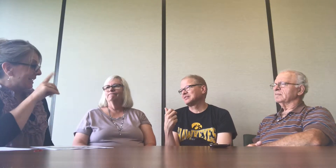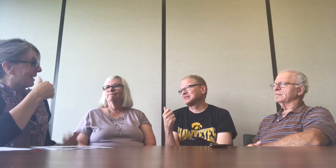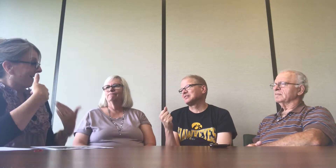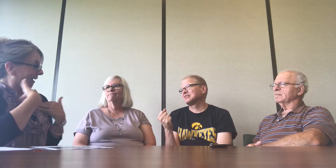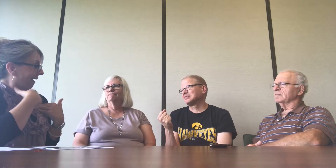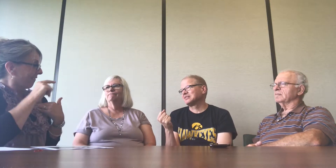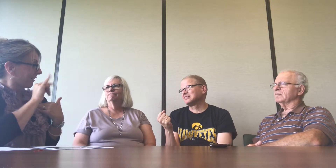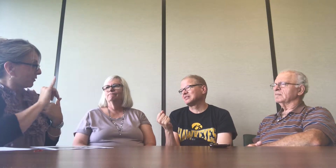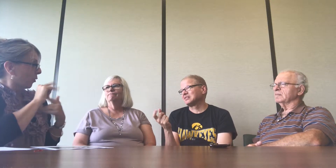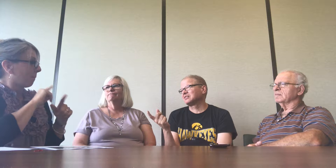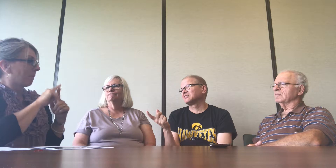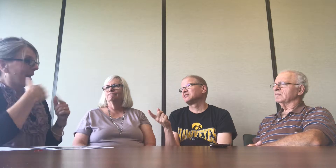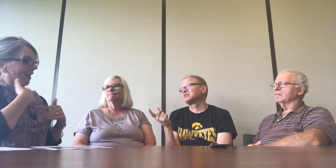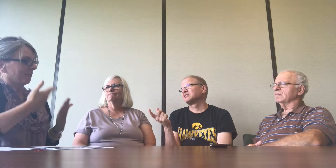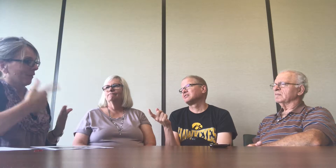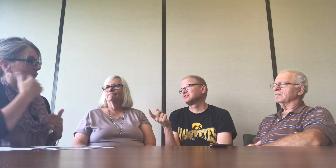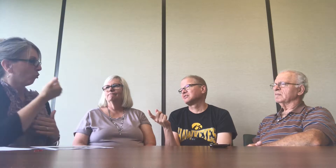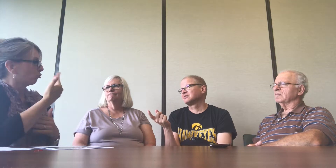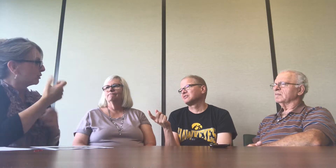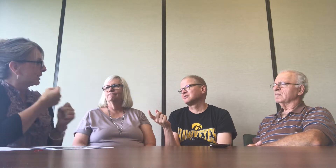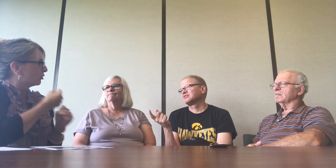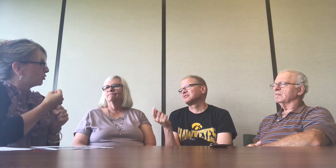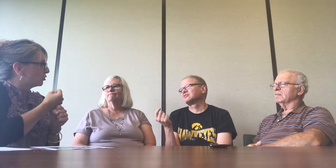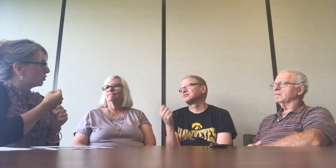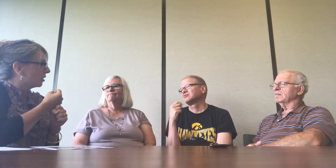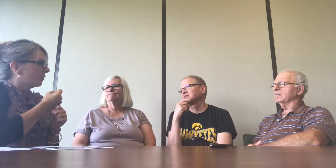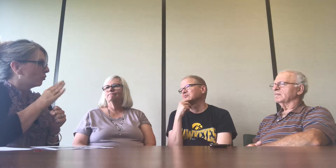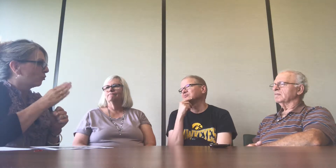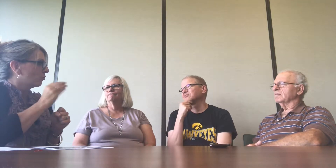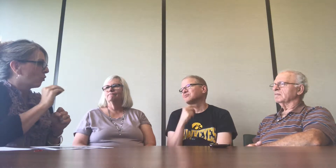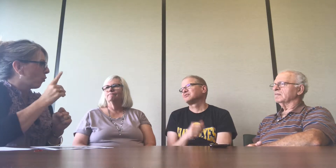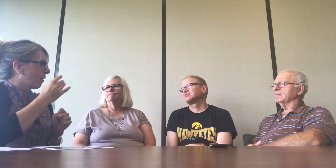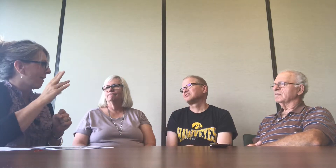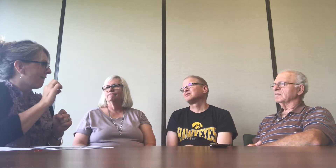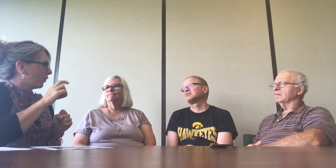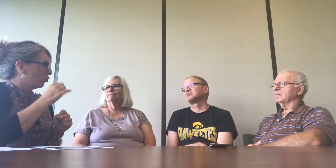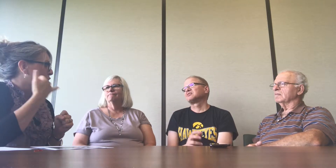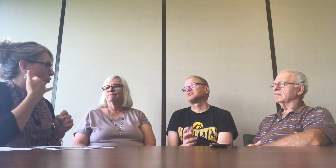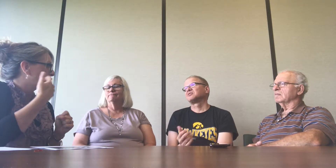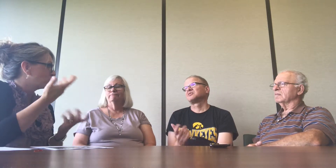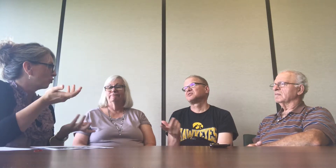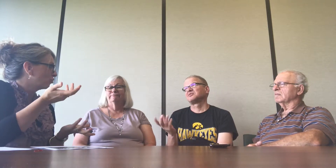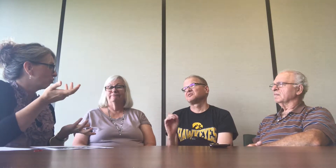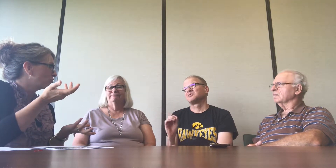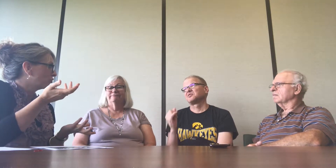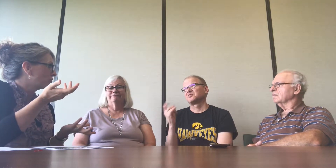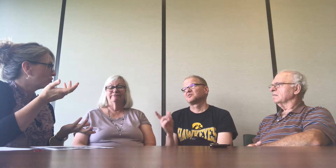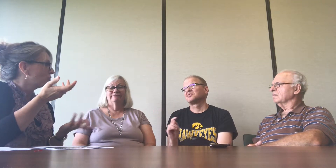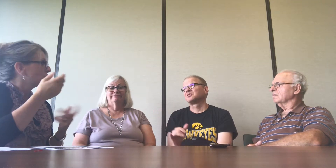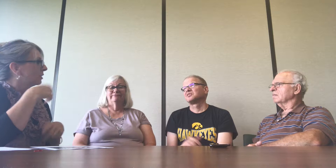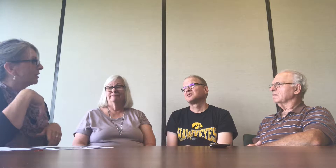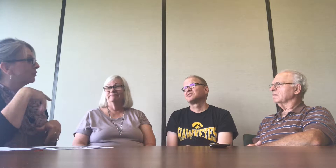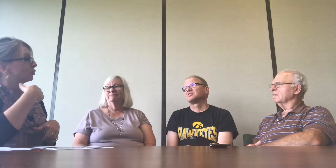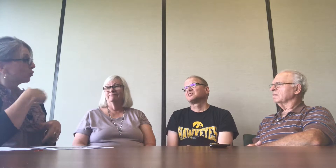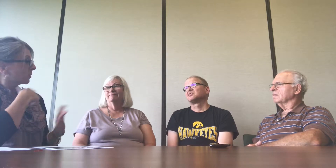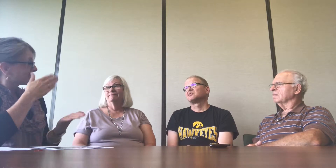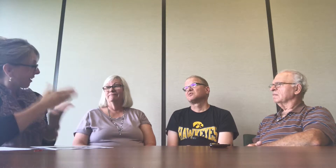have video phones, and they're still using TTYs. Jennifer, we did have a TTY number, but I've been